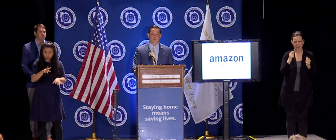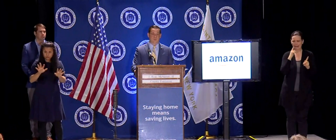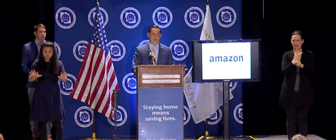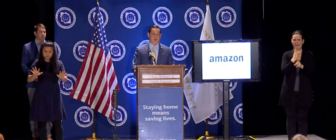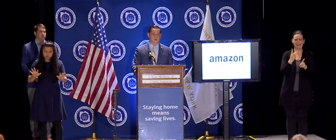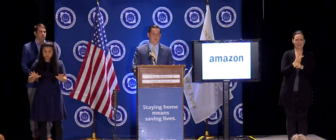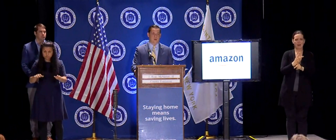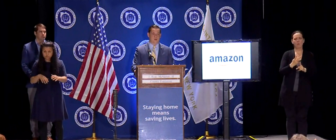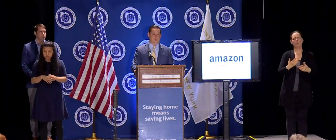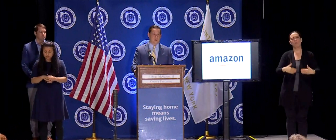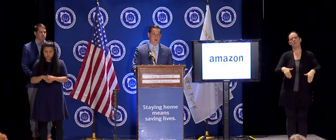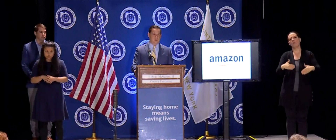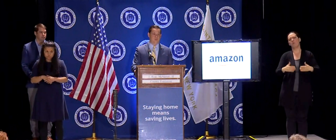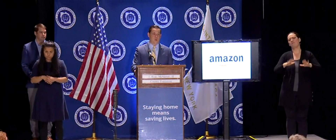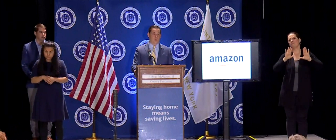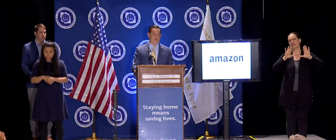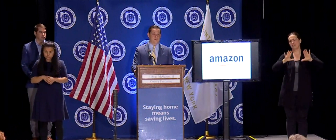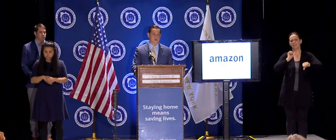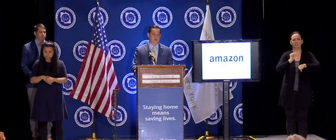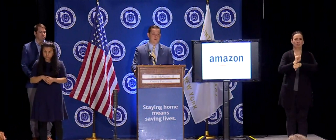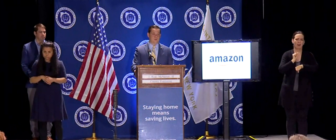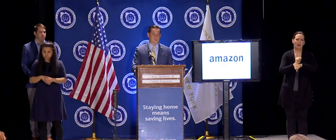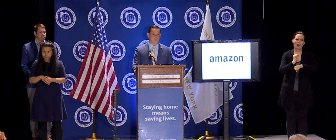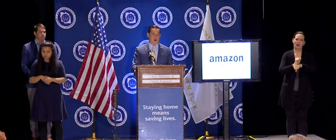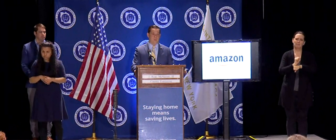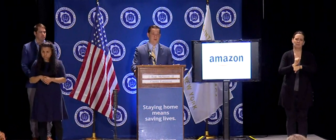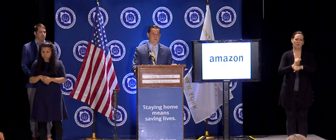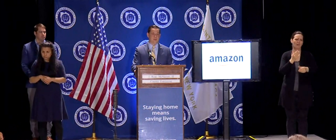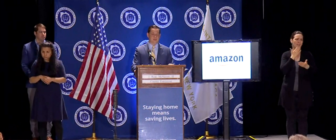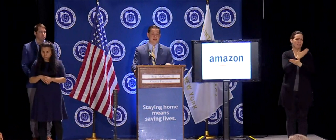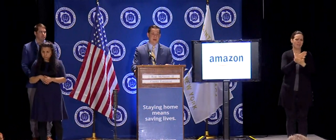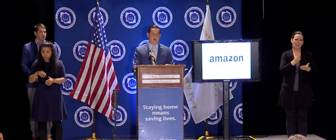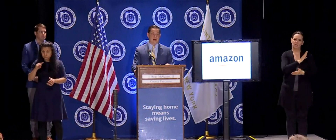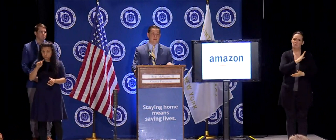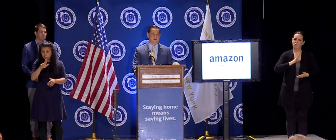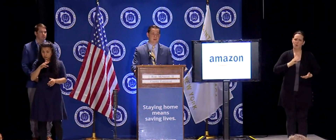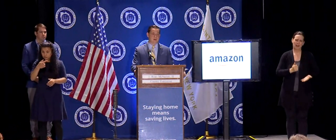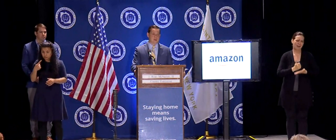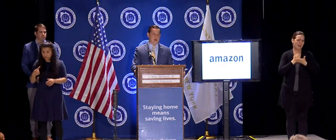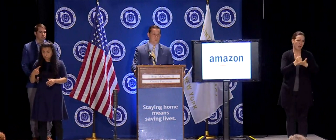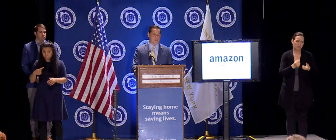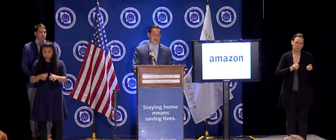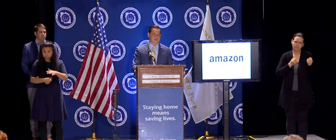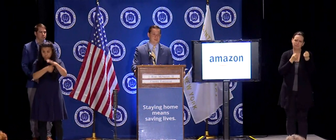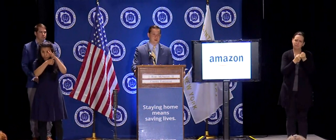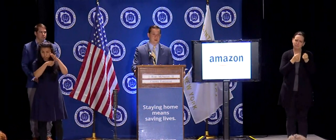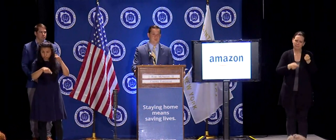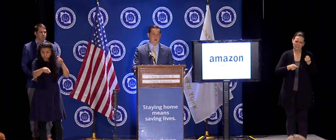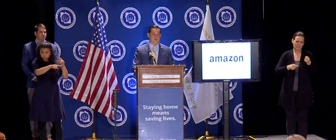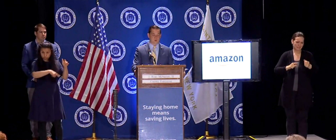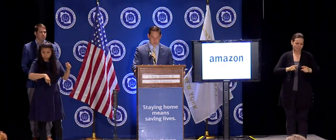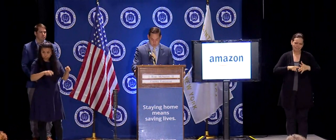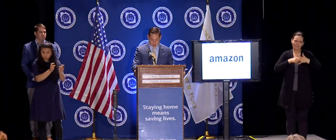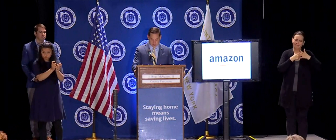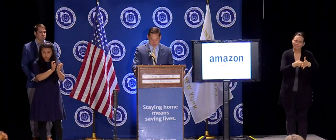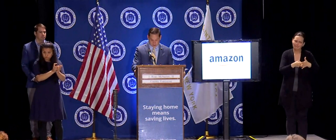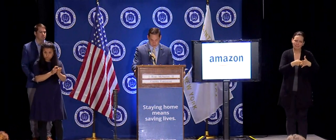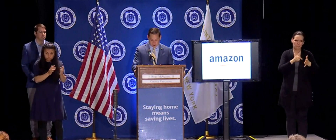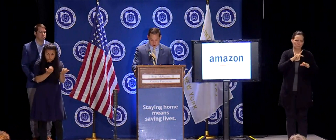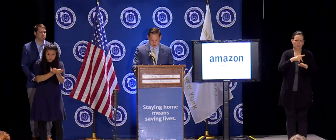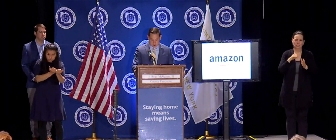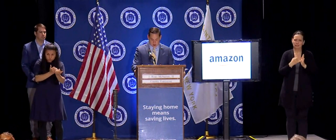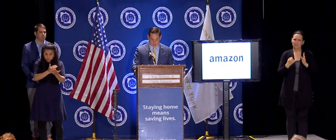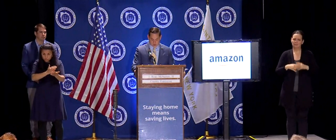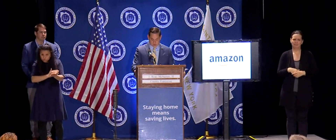job, and with his boards, to help us meet the timelines that were necessary for us to win the